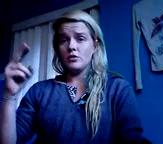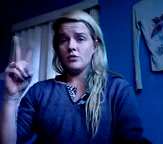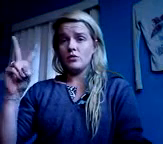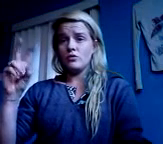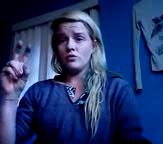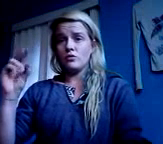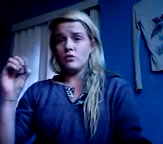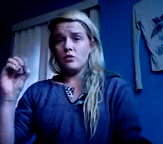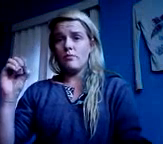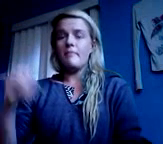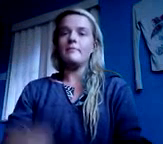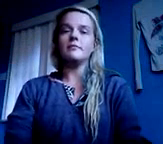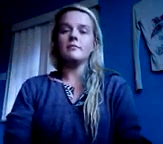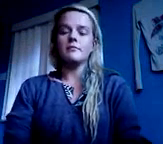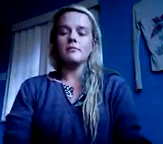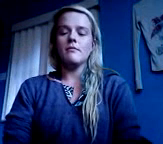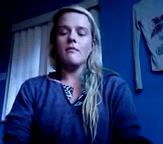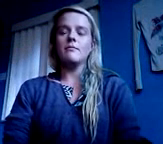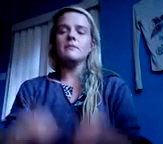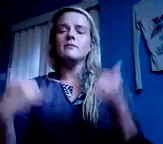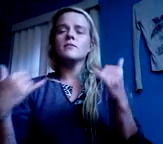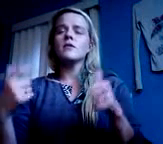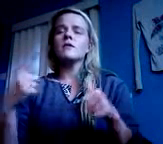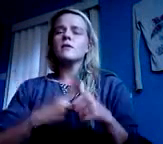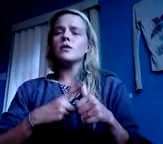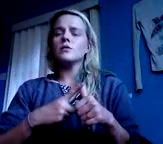Now, the first thing that you want to do is just